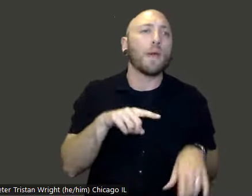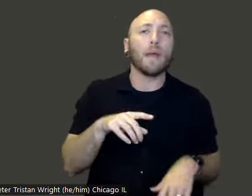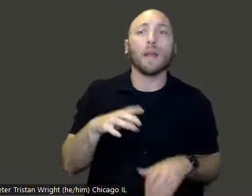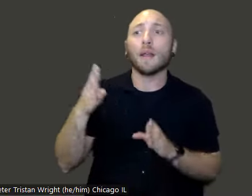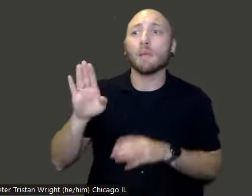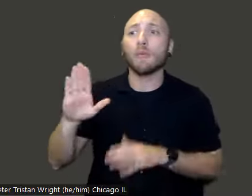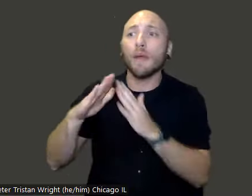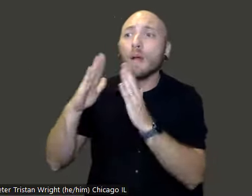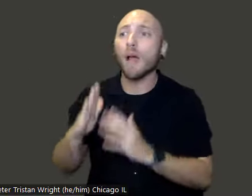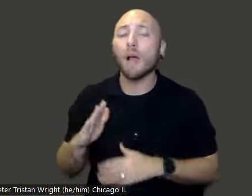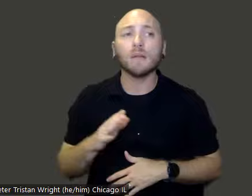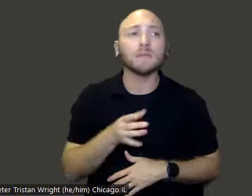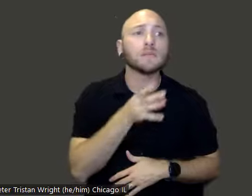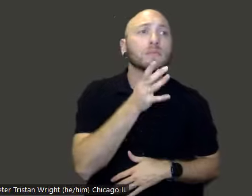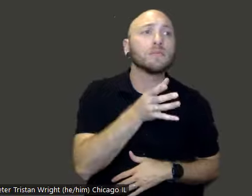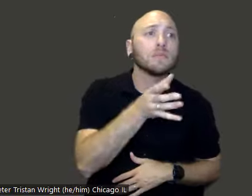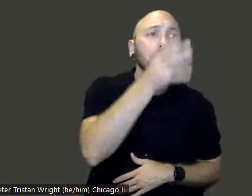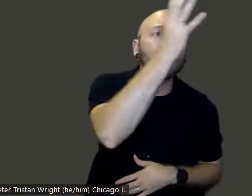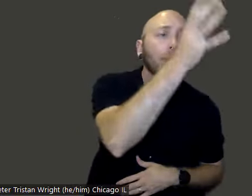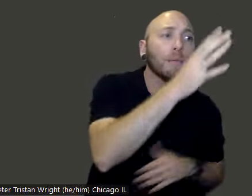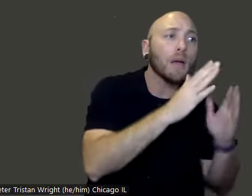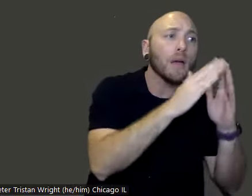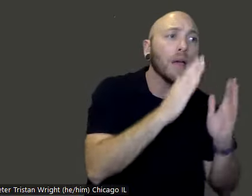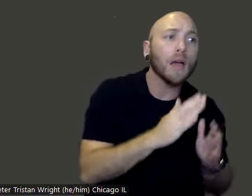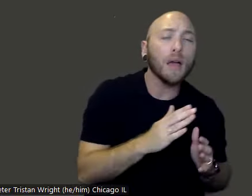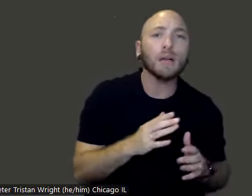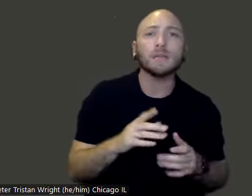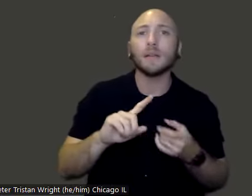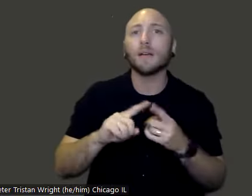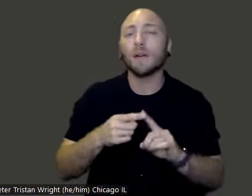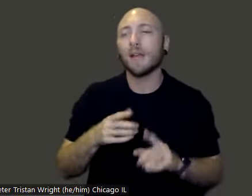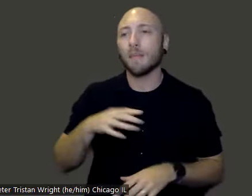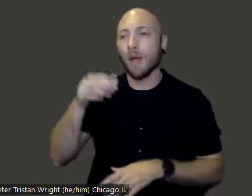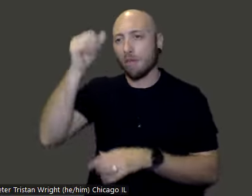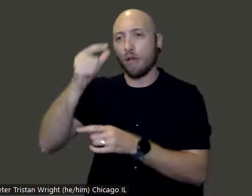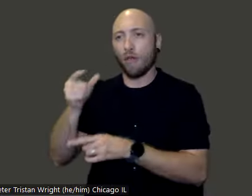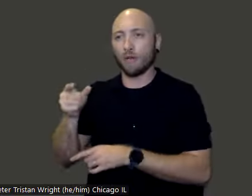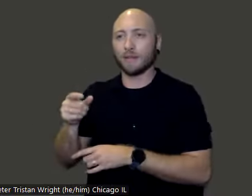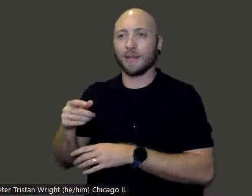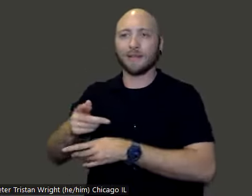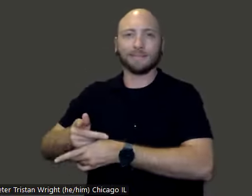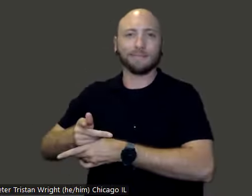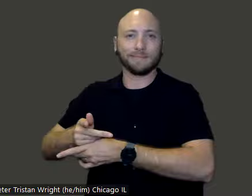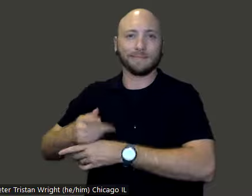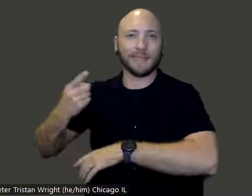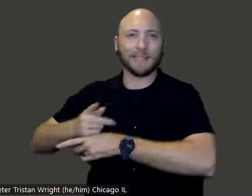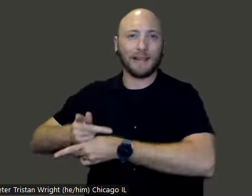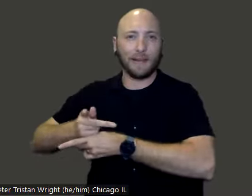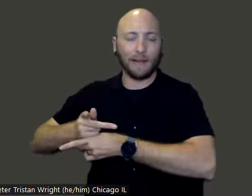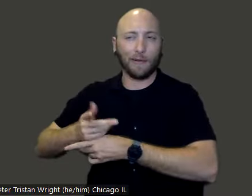my friends. My brothers were in like daycare, and it was really sad.